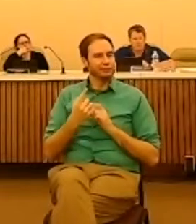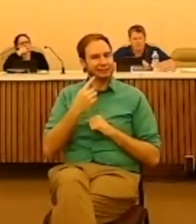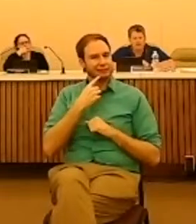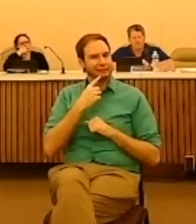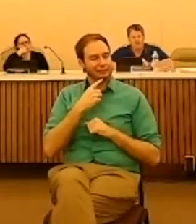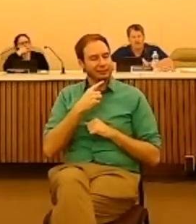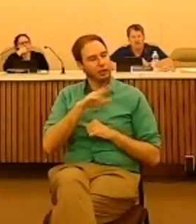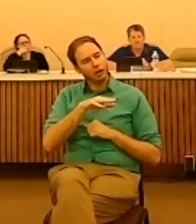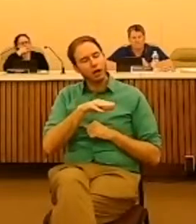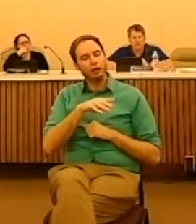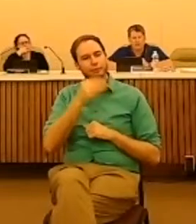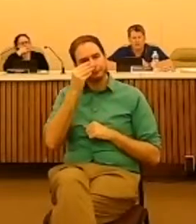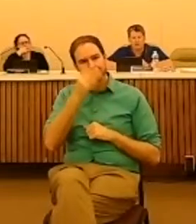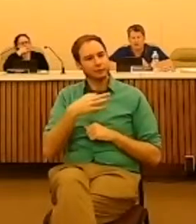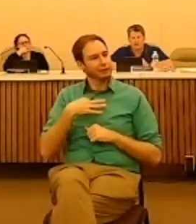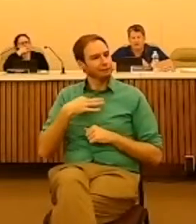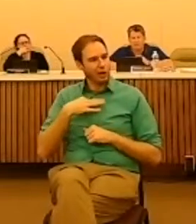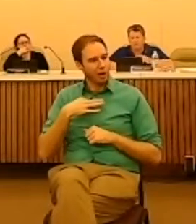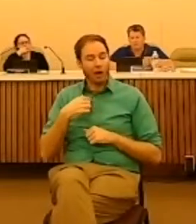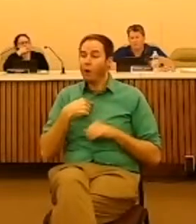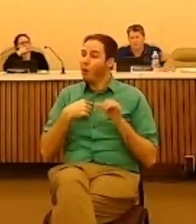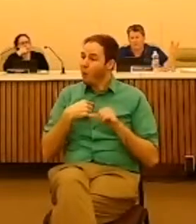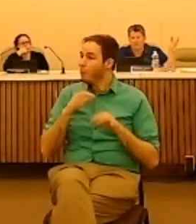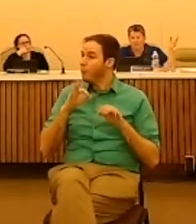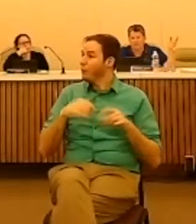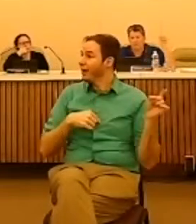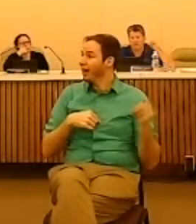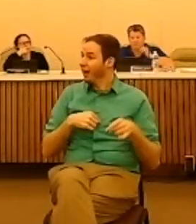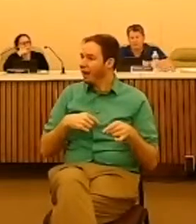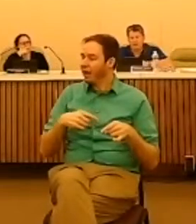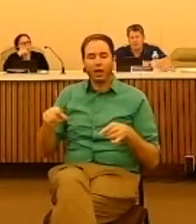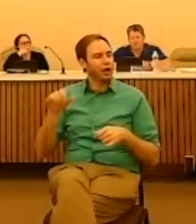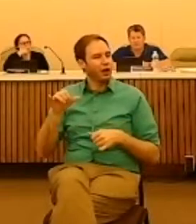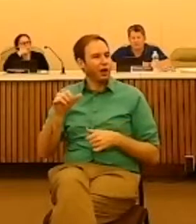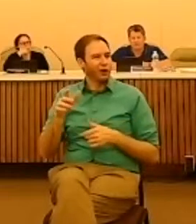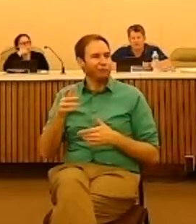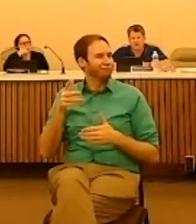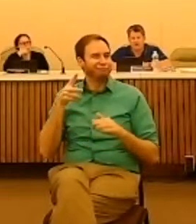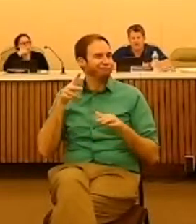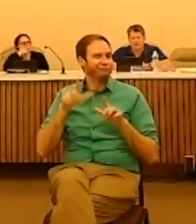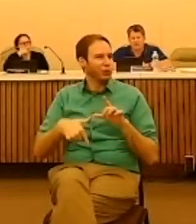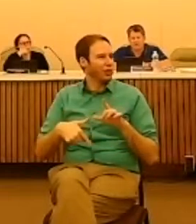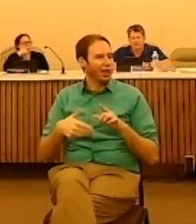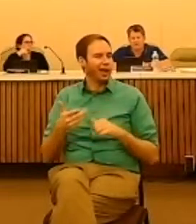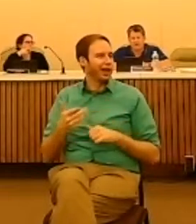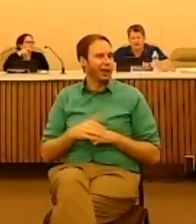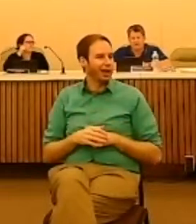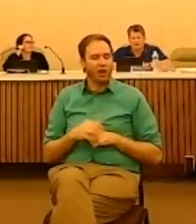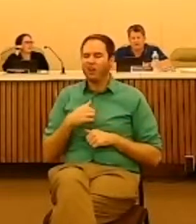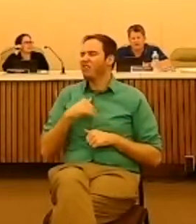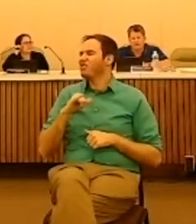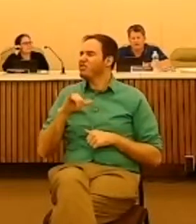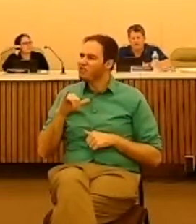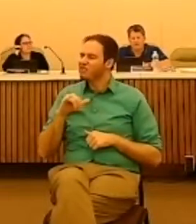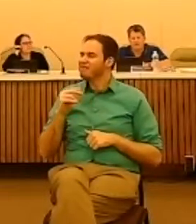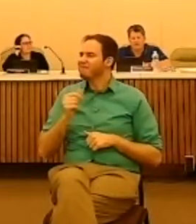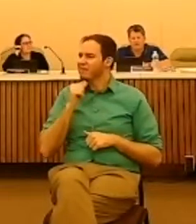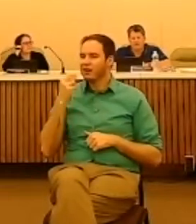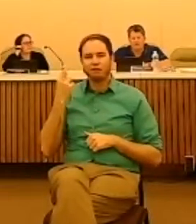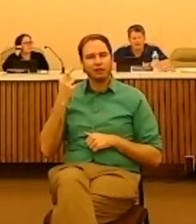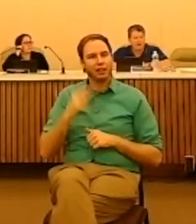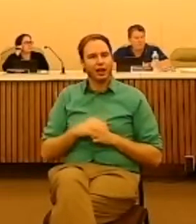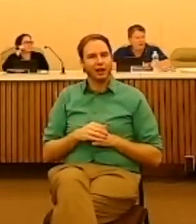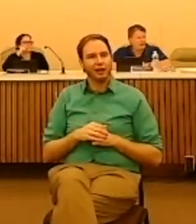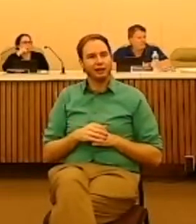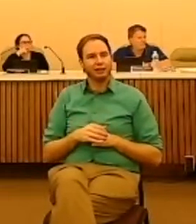about volunteer, and I said, oh, it's perfect. In 2 weeks, we've got this. And she said, well, that's like